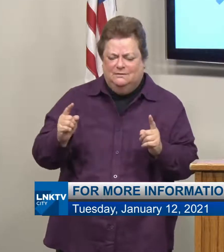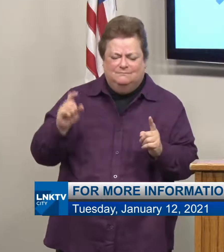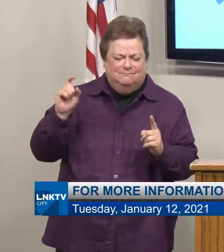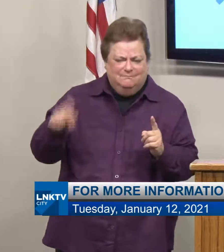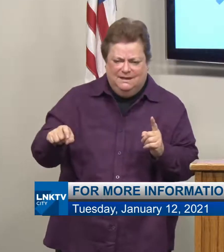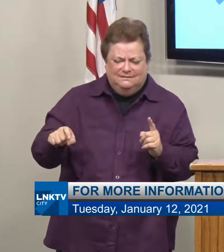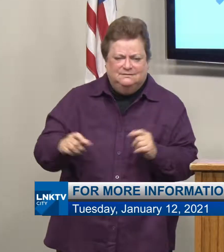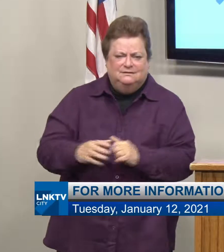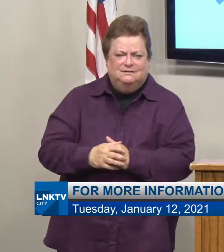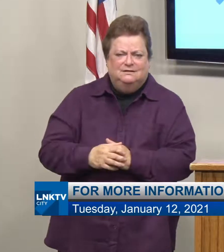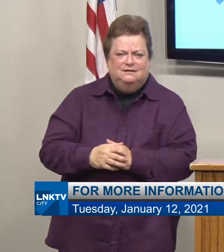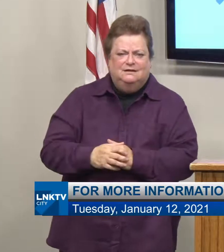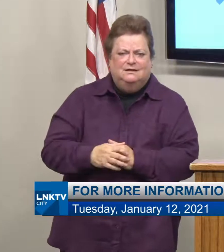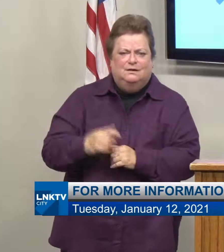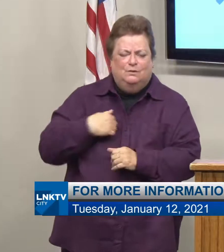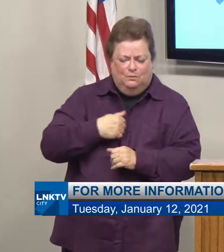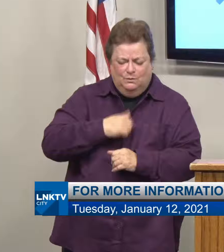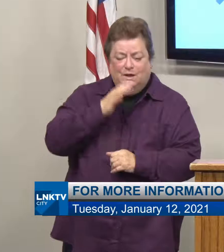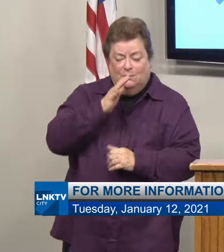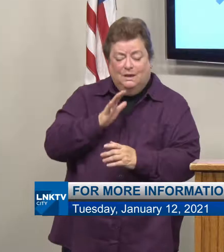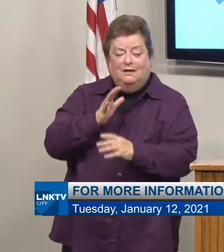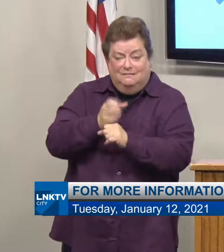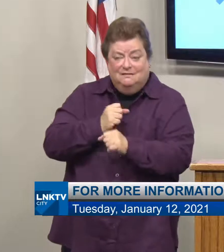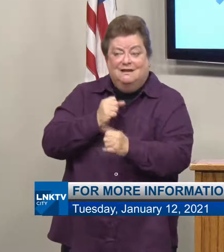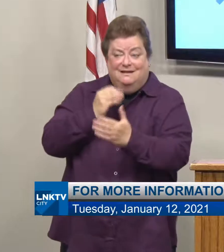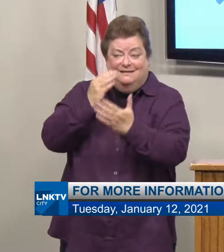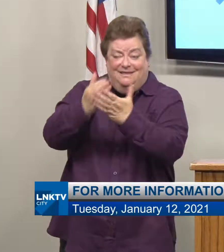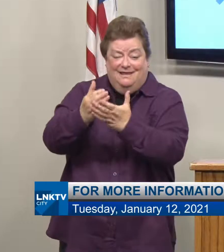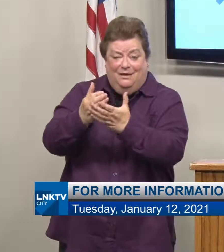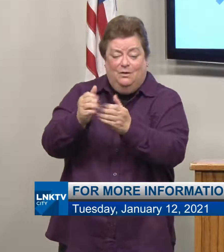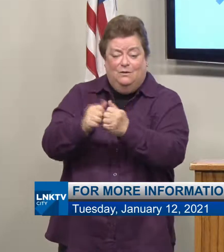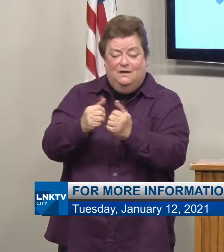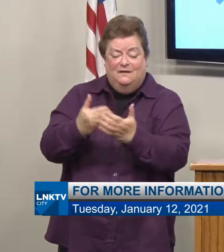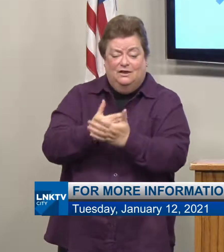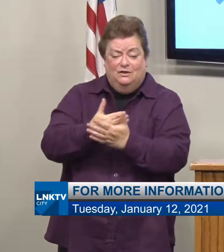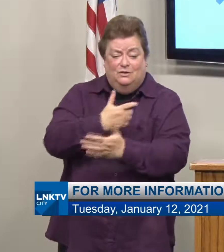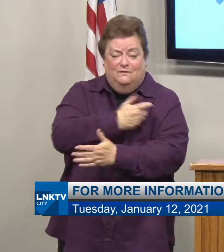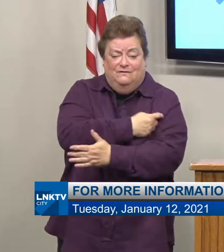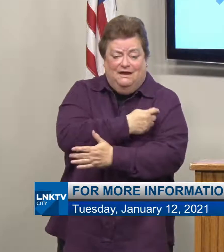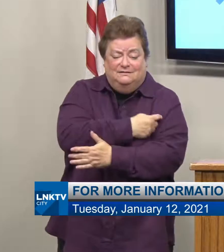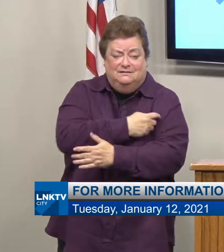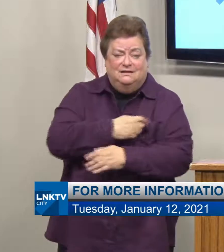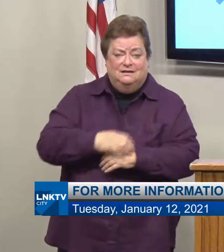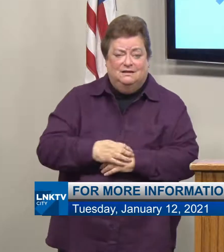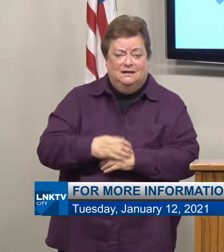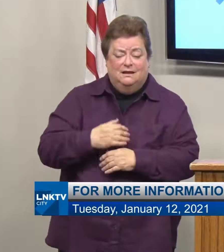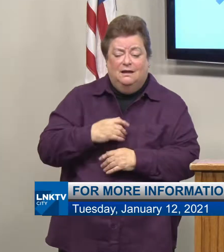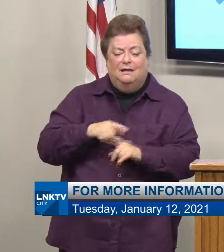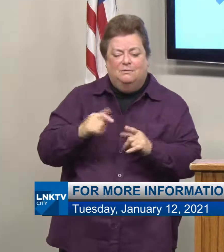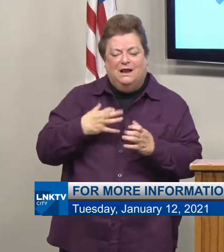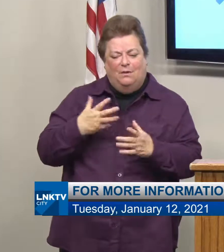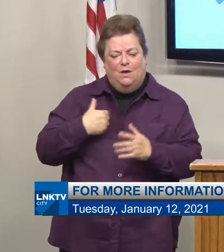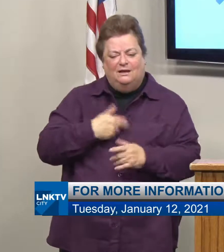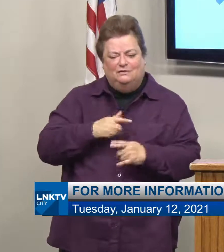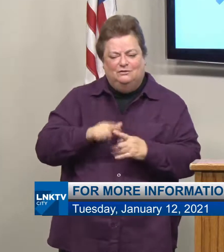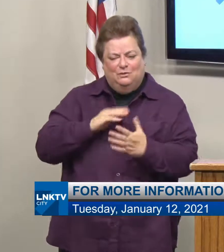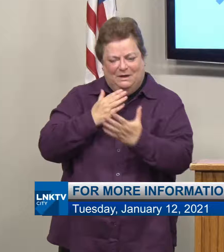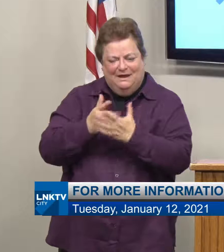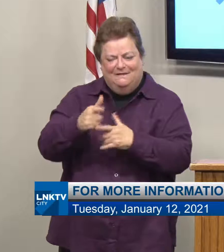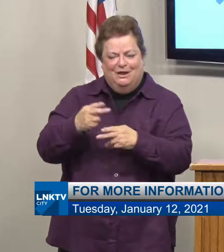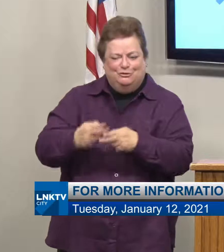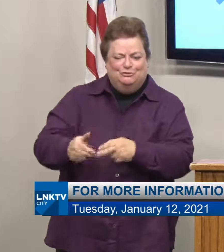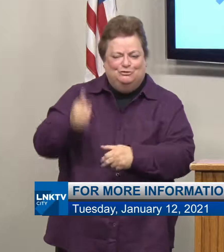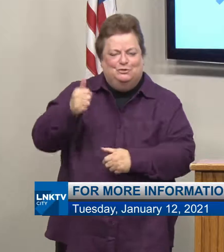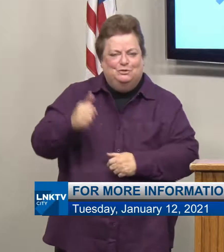distance. And we will get there with the new vaccine, and I'd like to see us get there even sooner. And if